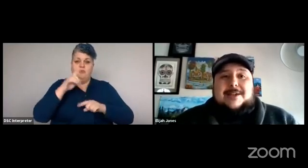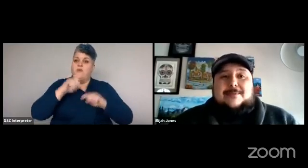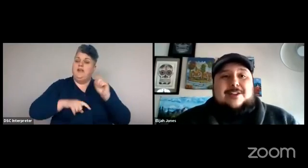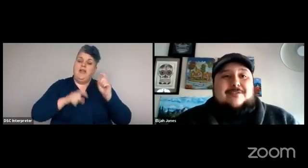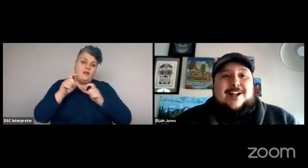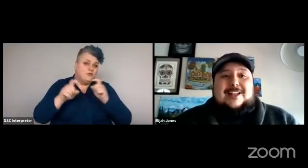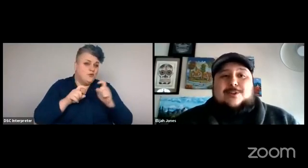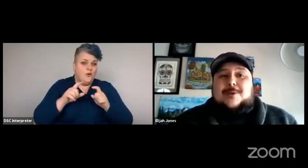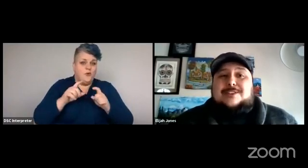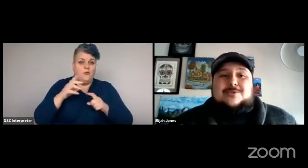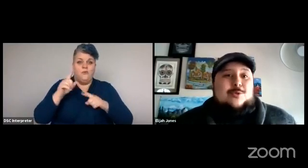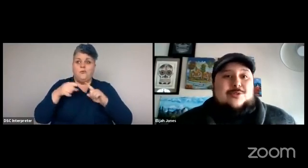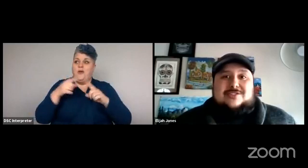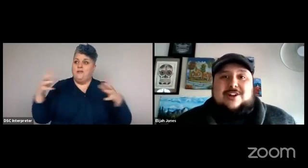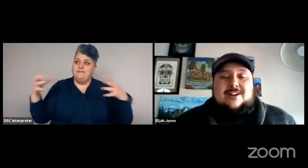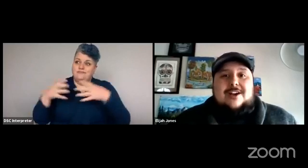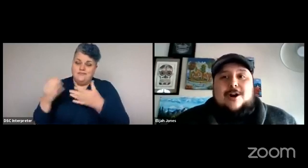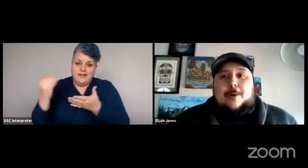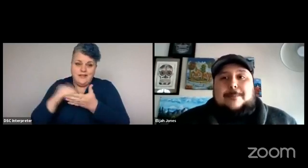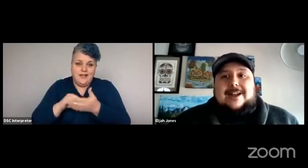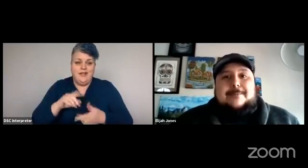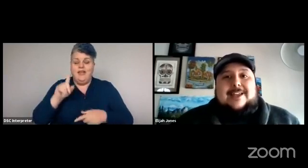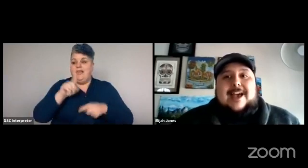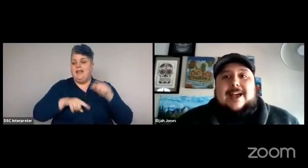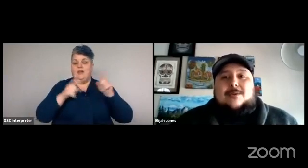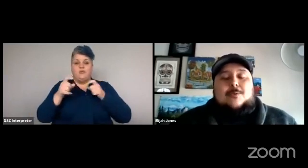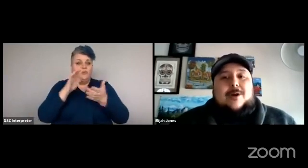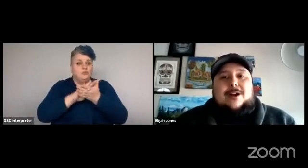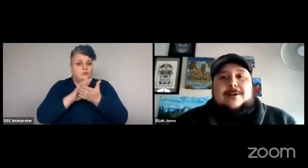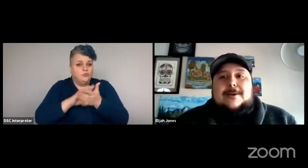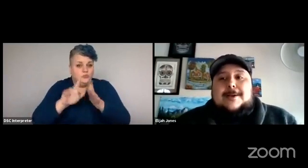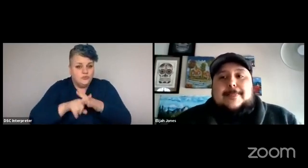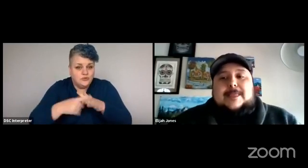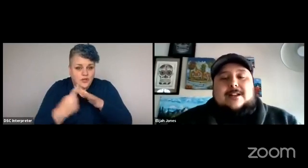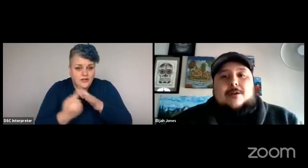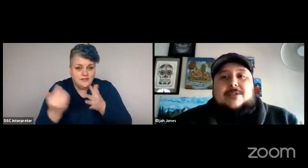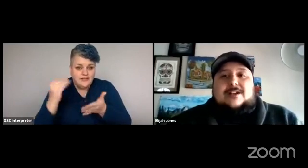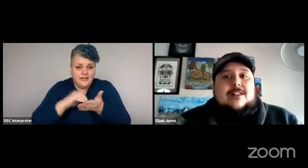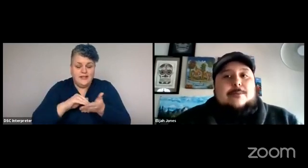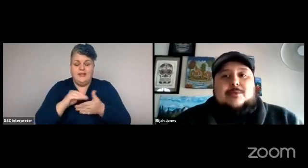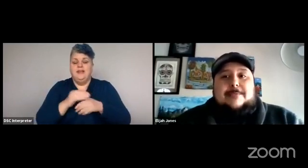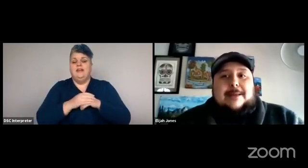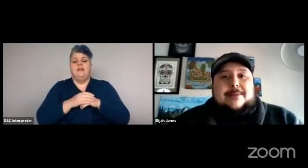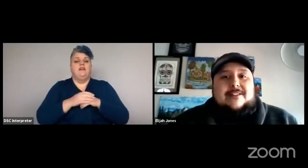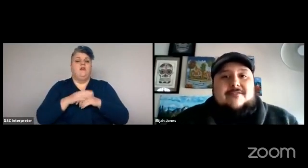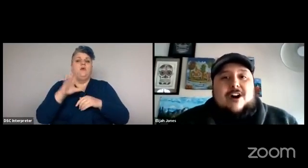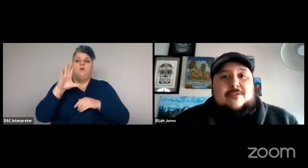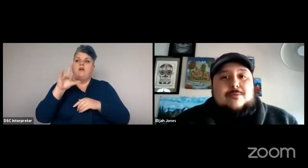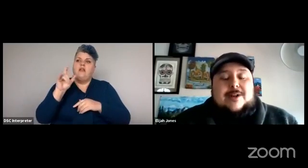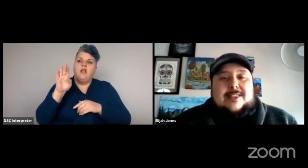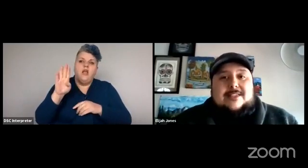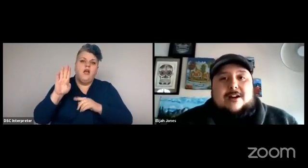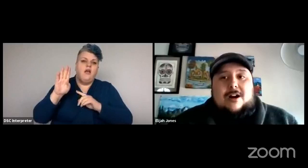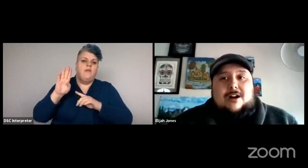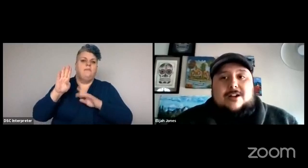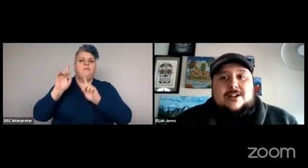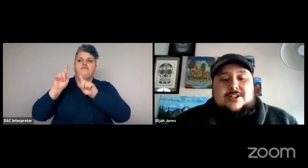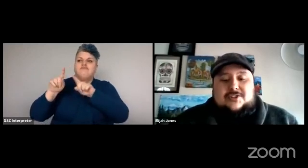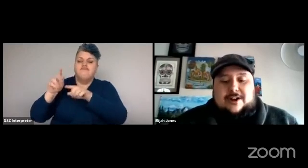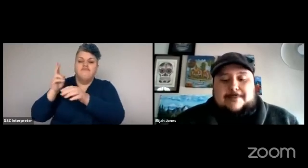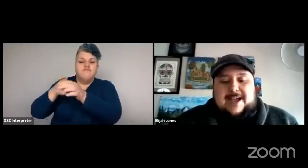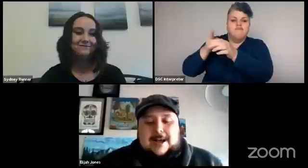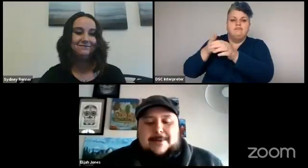outside and meet with our friends, or when schools start opening up again, or where the clubs we might have been involved with